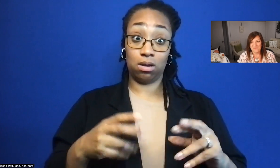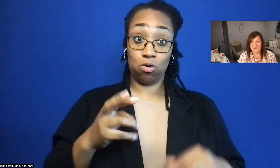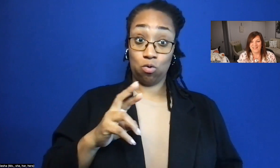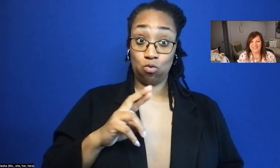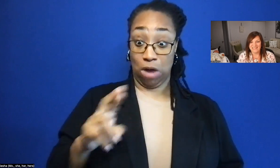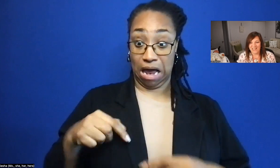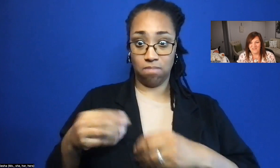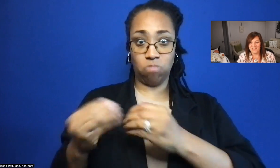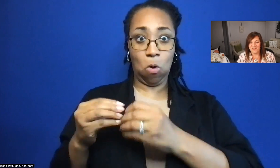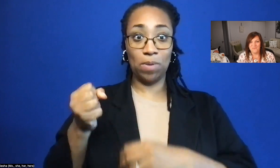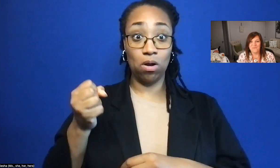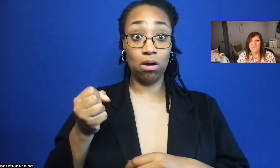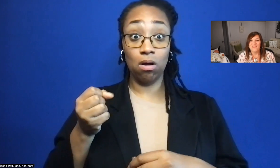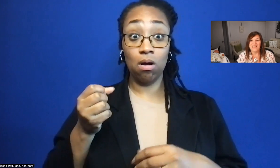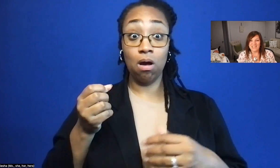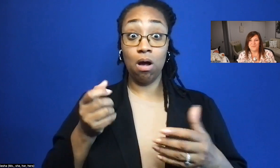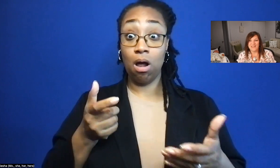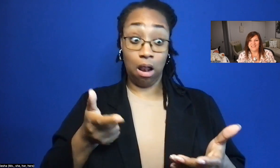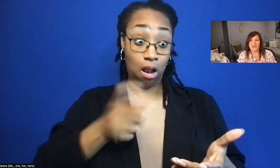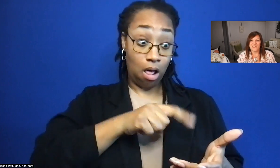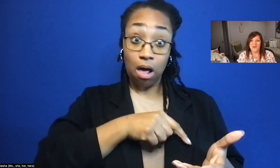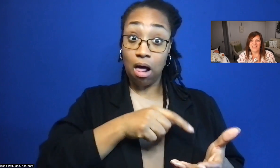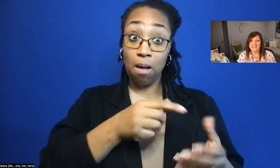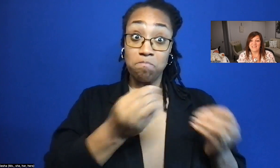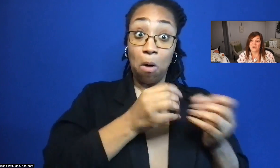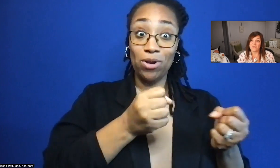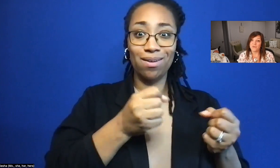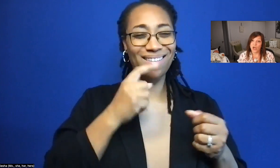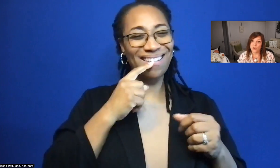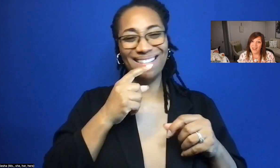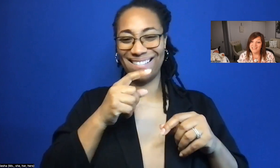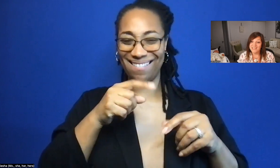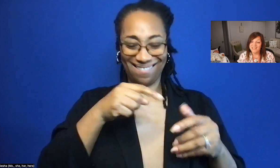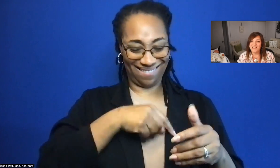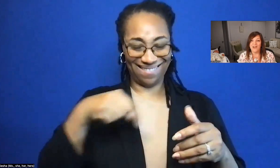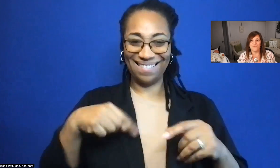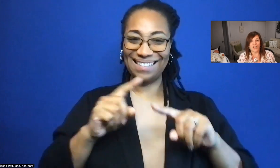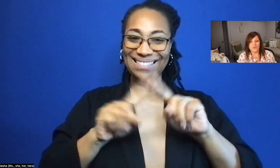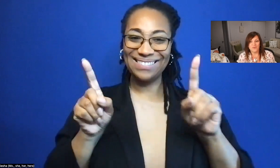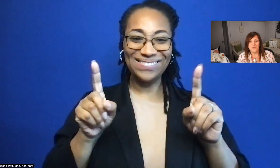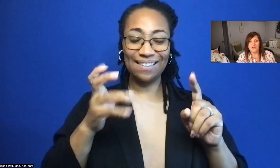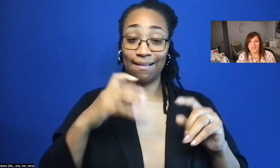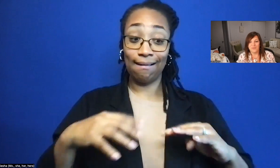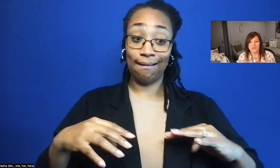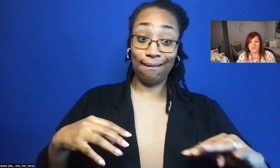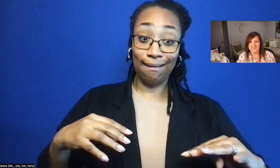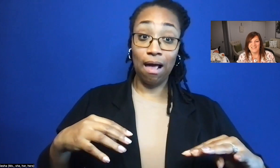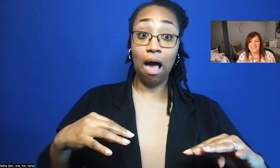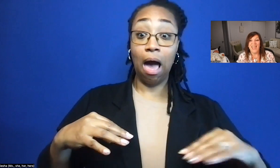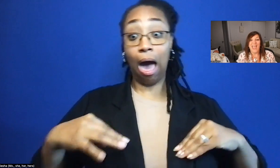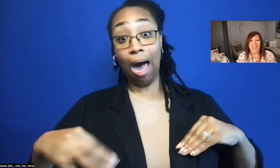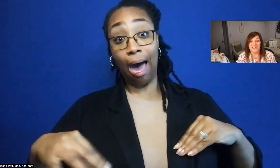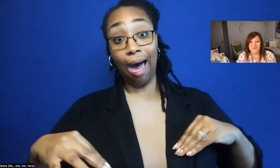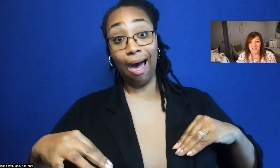make more on the left. Each breast also has its own flow rate, volume of milk it